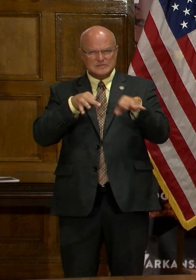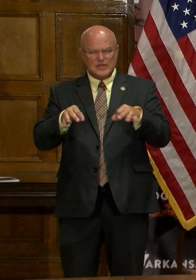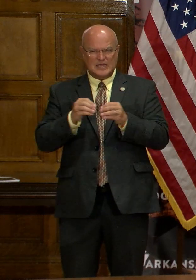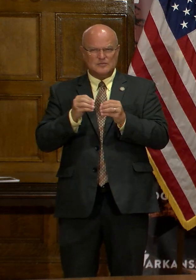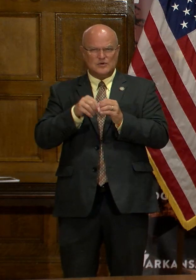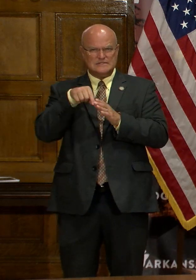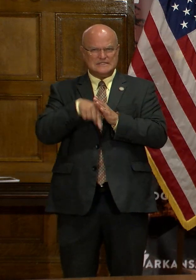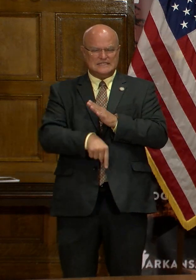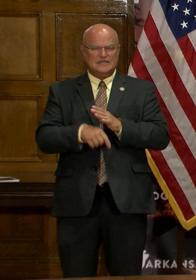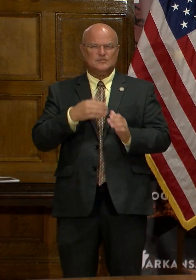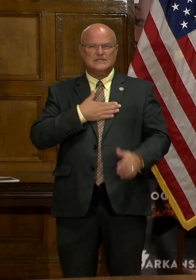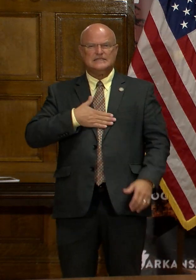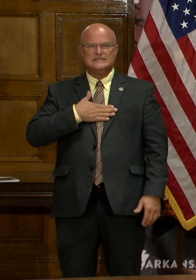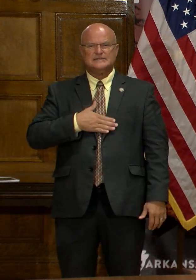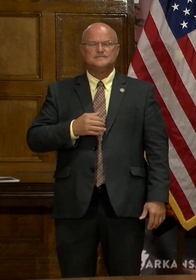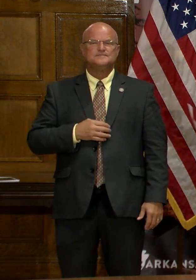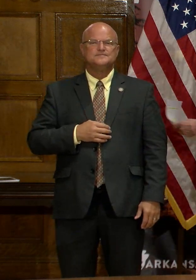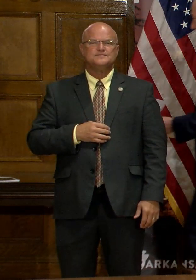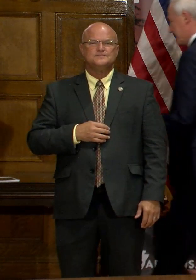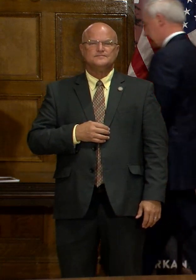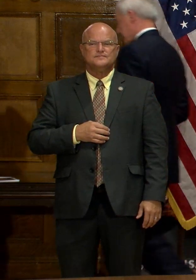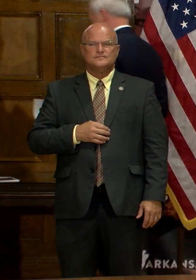bit more detail.